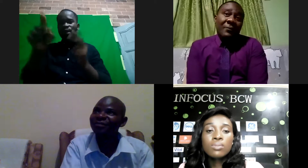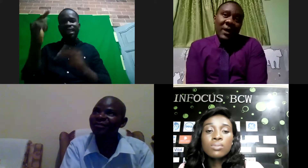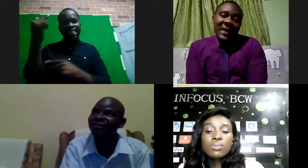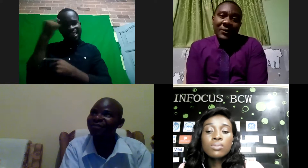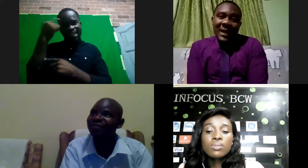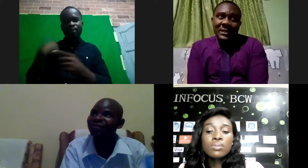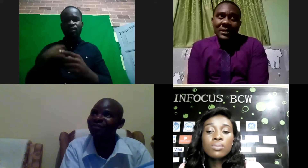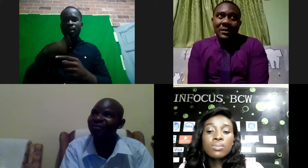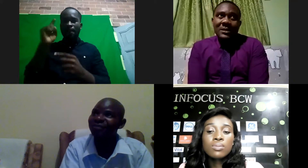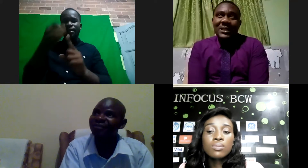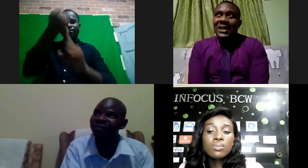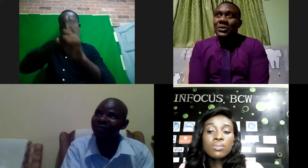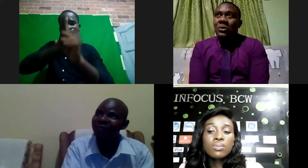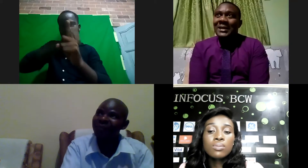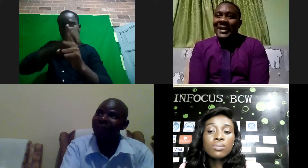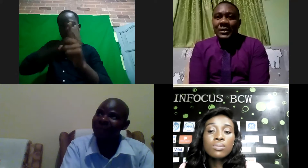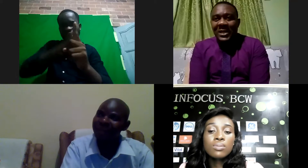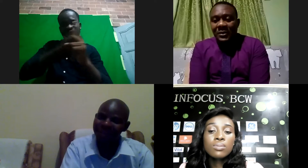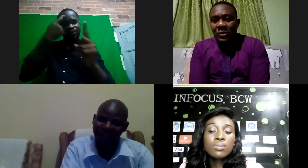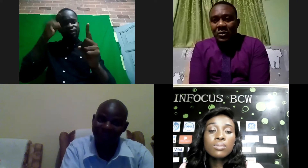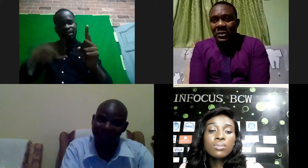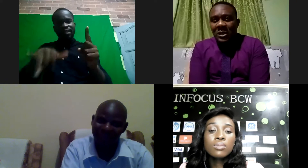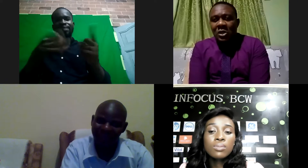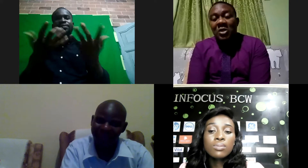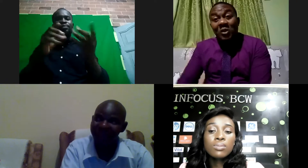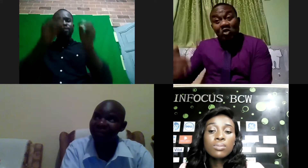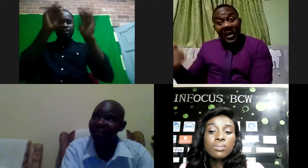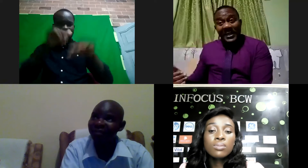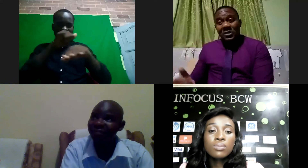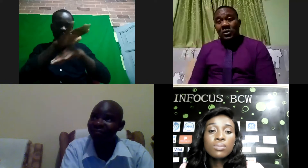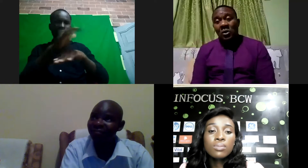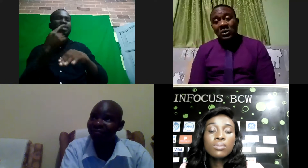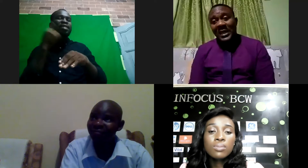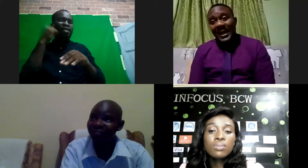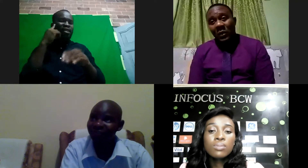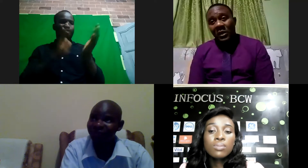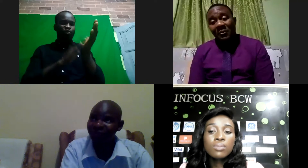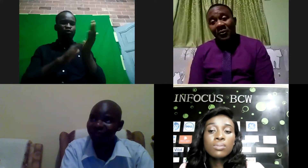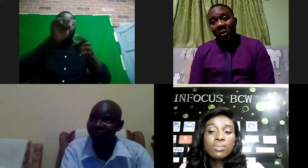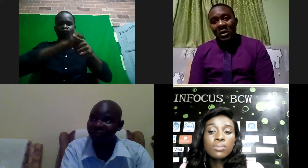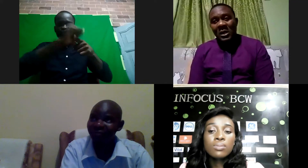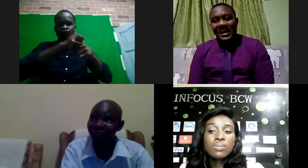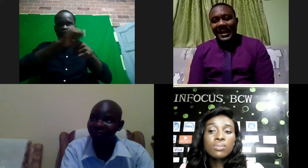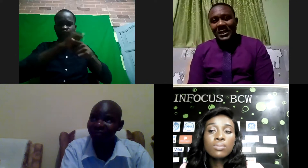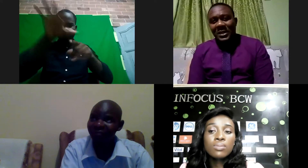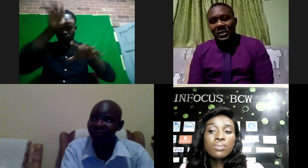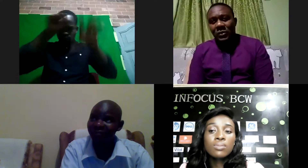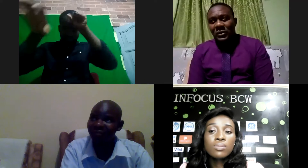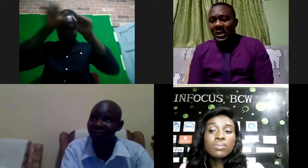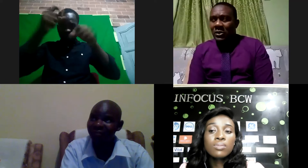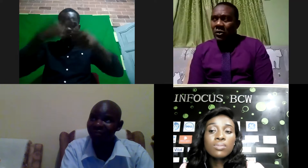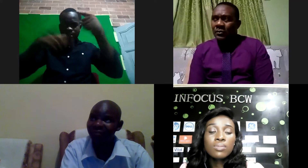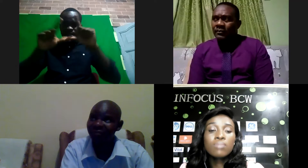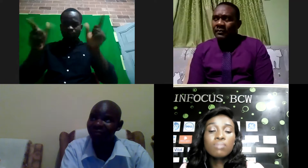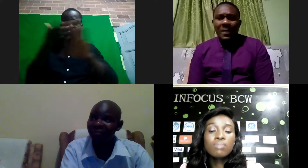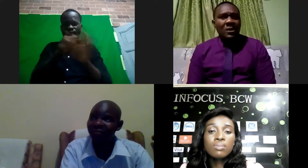to advocate for that. Teachers who are assigned to deaf schools should be trained to know sign language before they get to the schools.